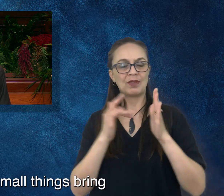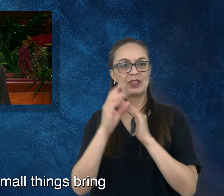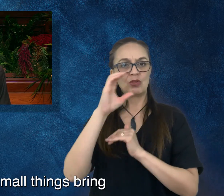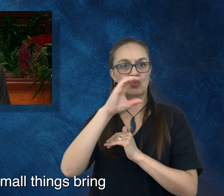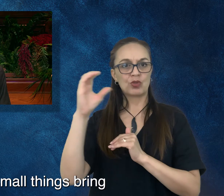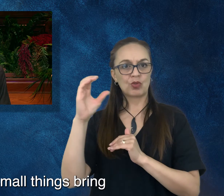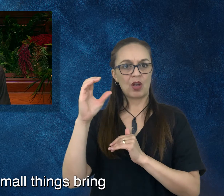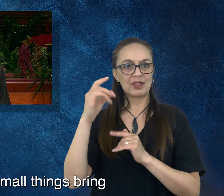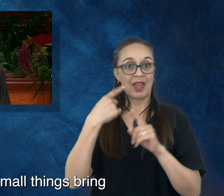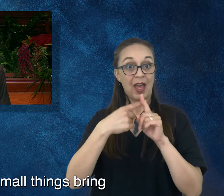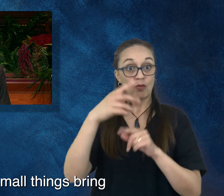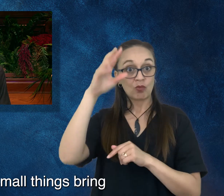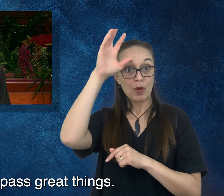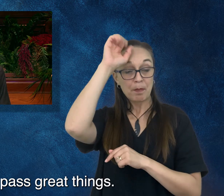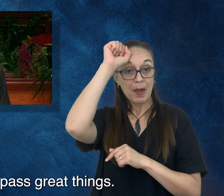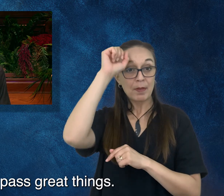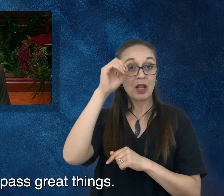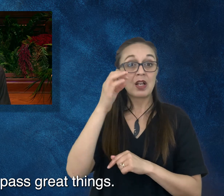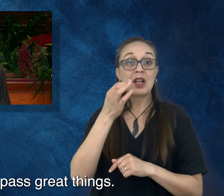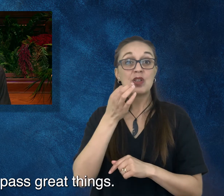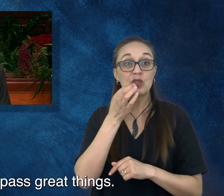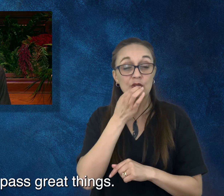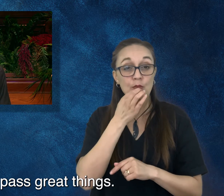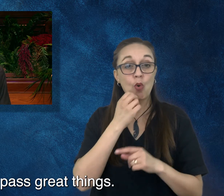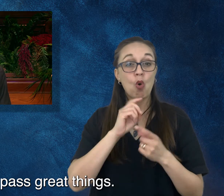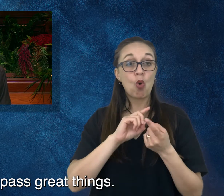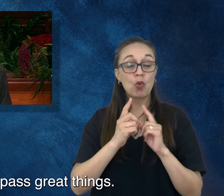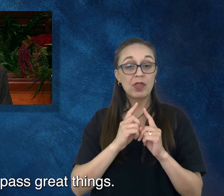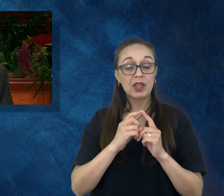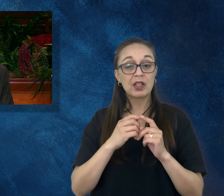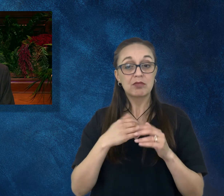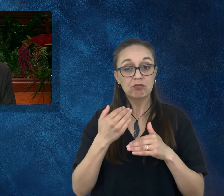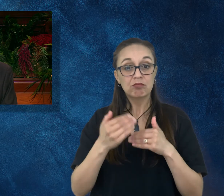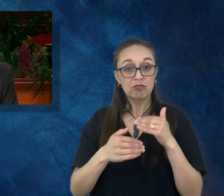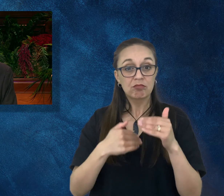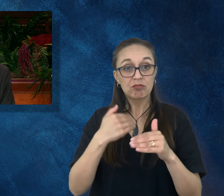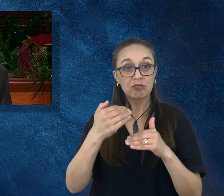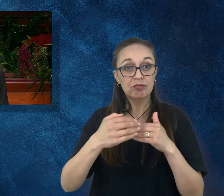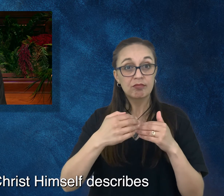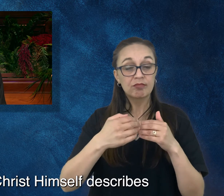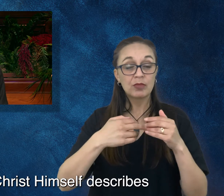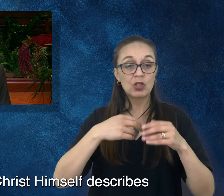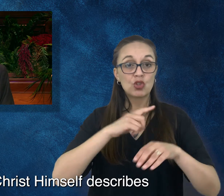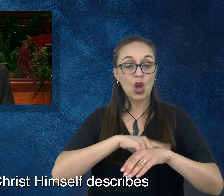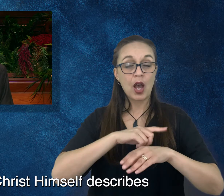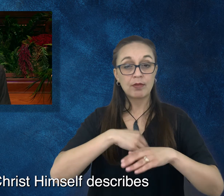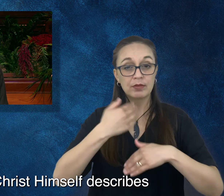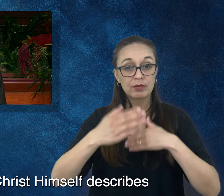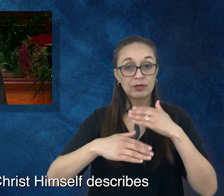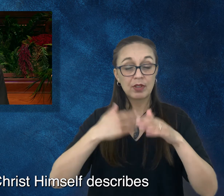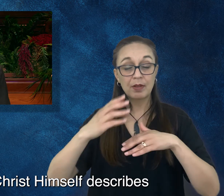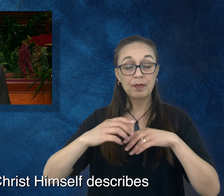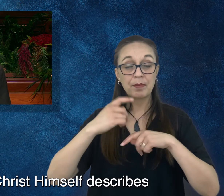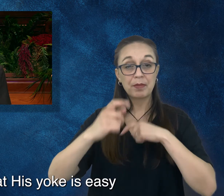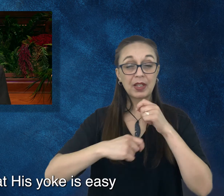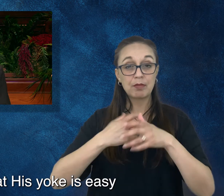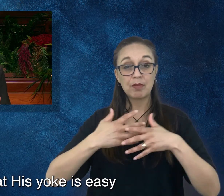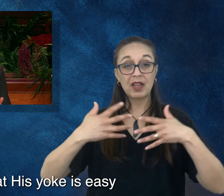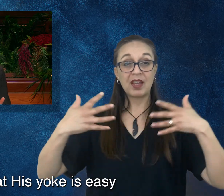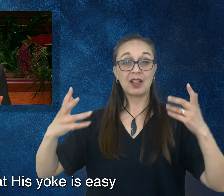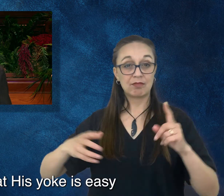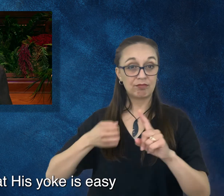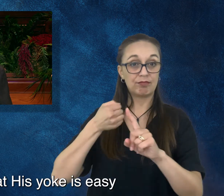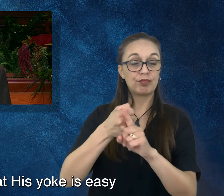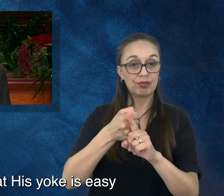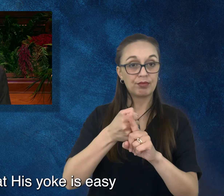small things bring to pass great things. Jesus Christ Himself describes that